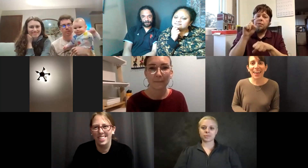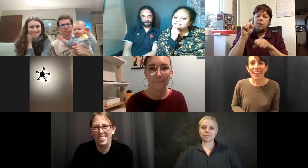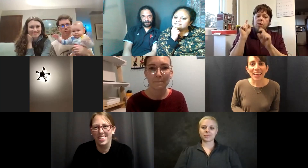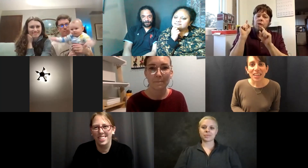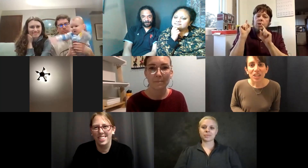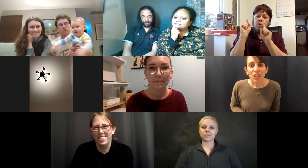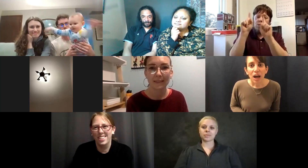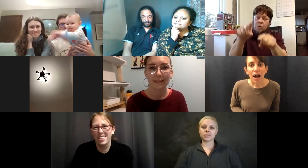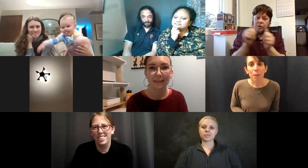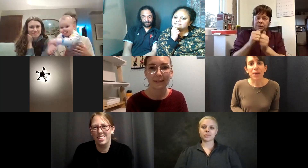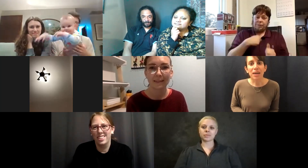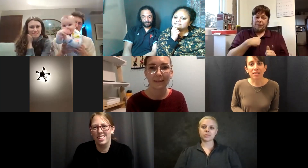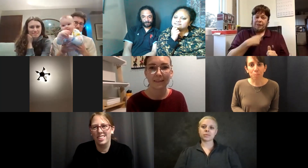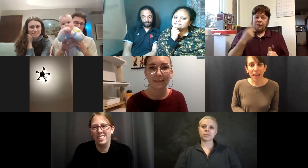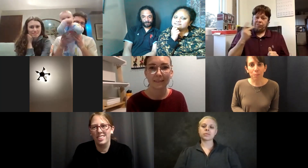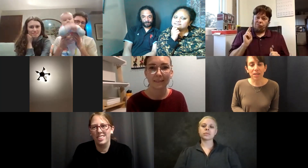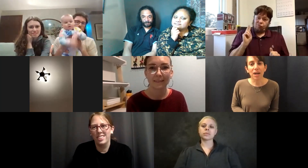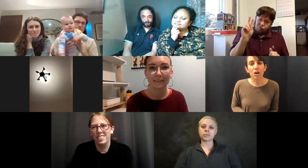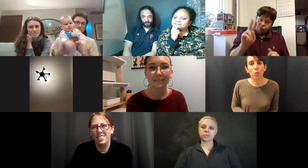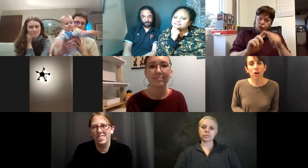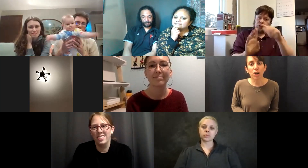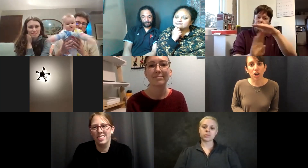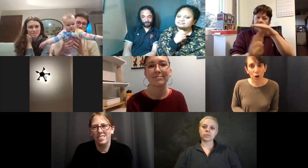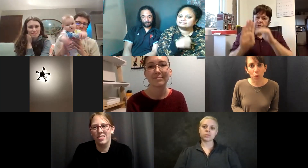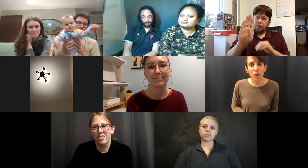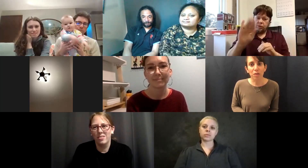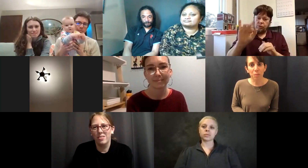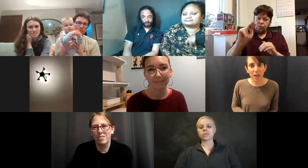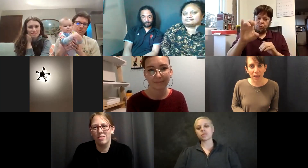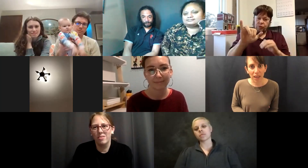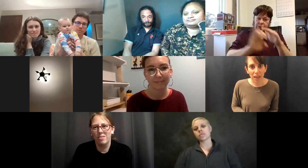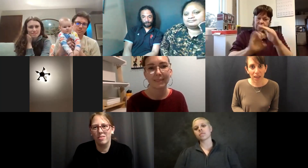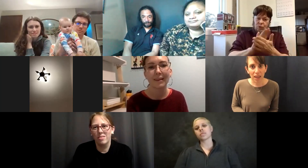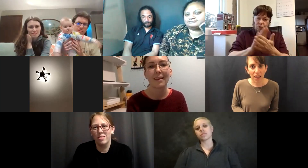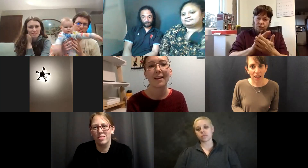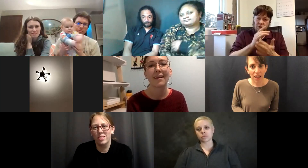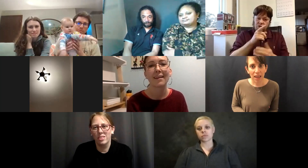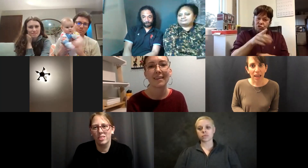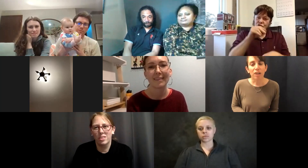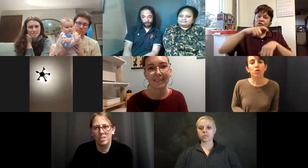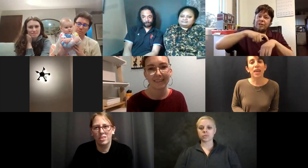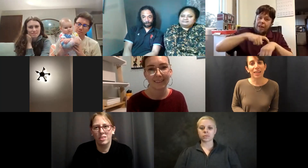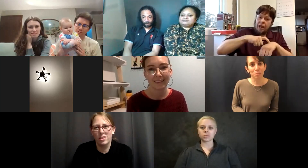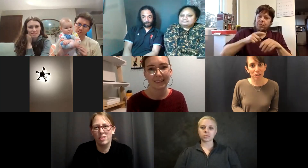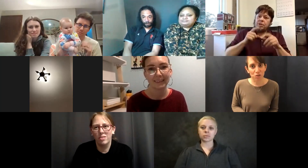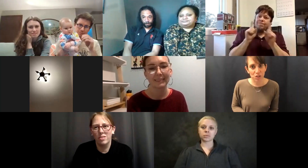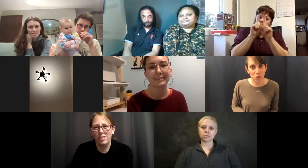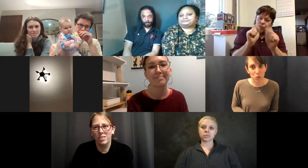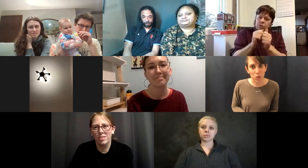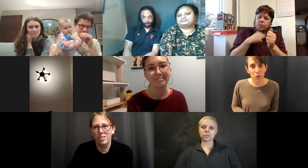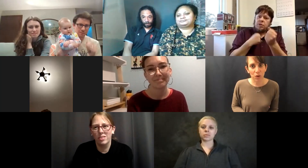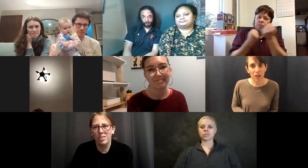Okay. Because Pamela would go with me to the